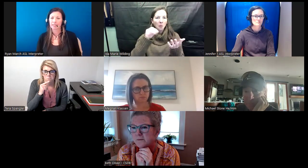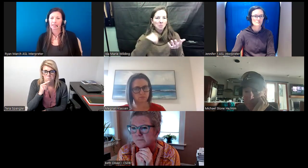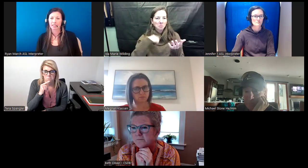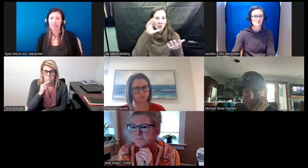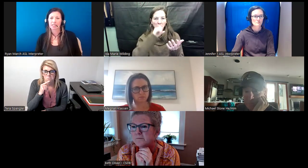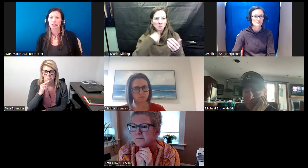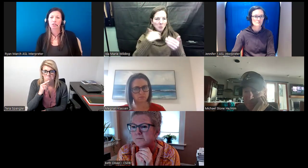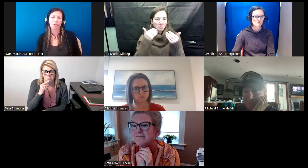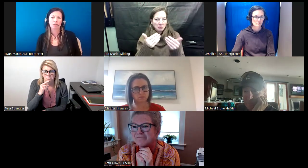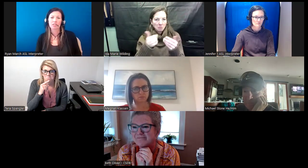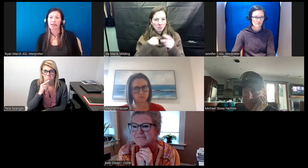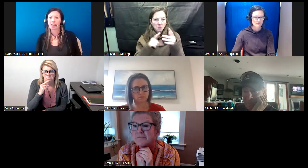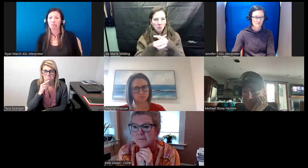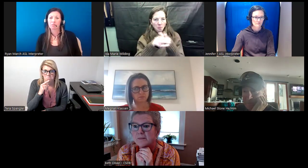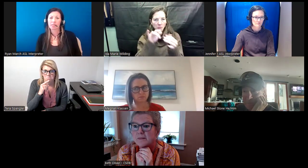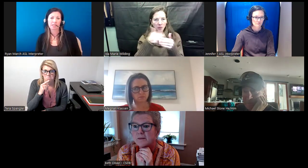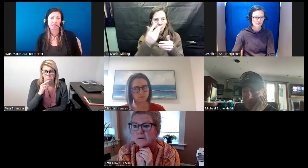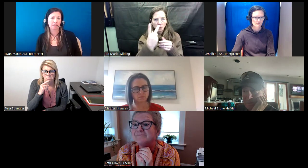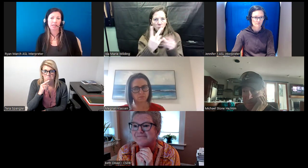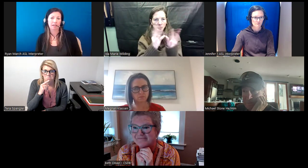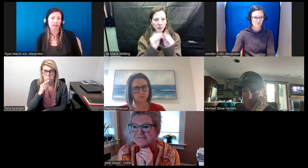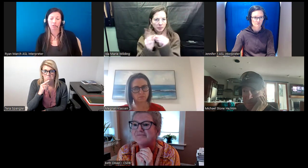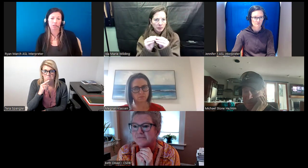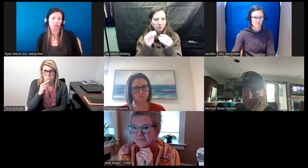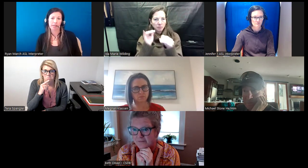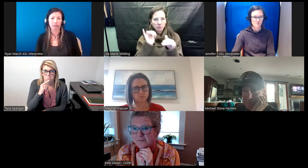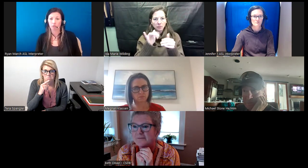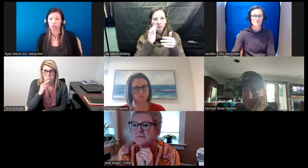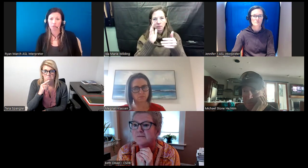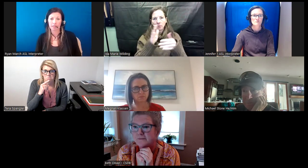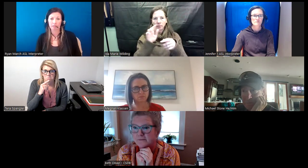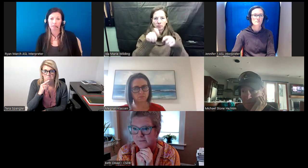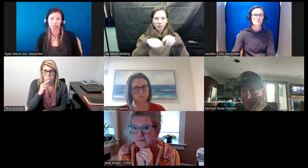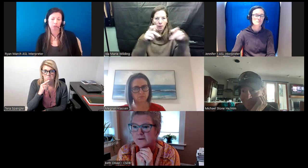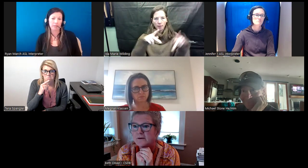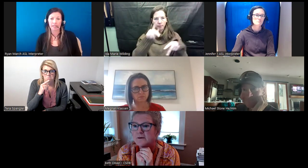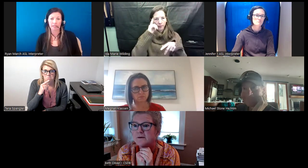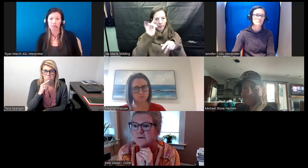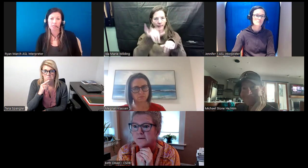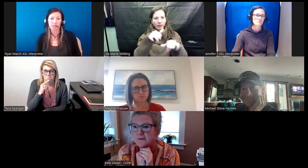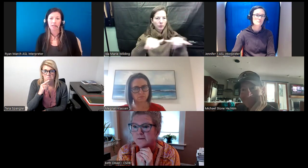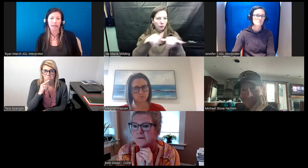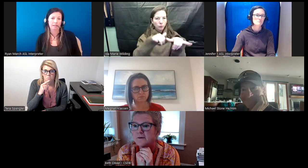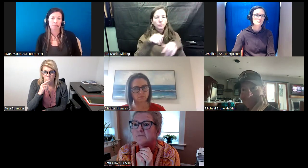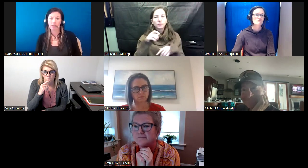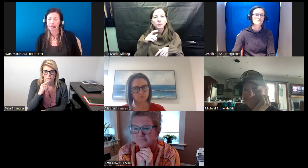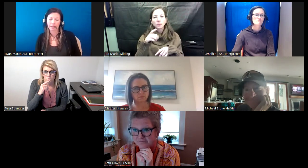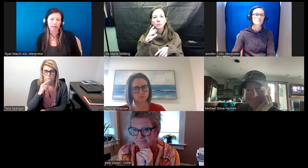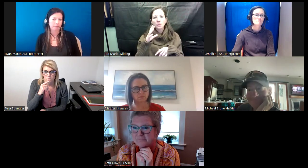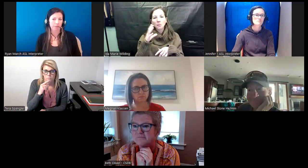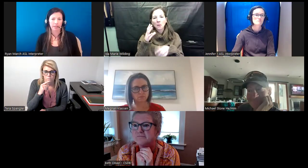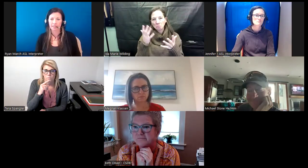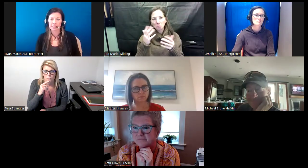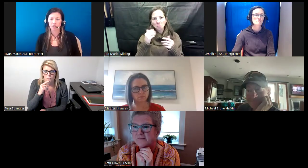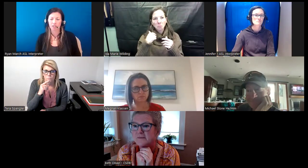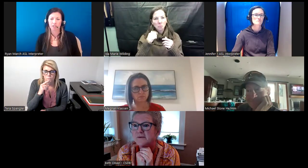Okay, this is Ida. So I'm guessing, I would just, go to those next 2 meetings and then wrap that up